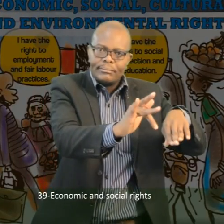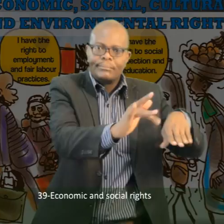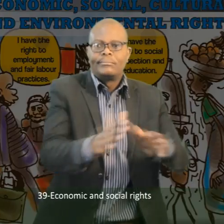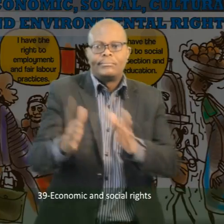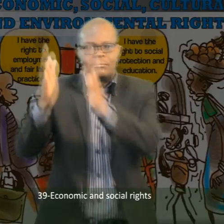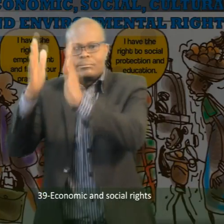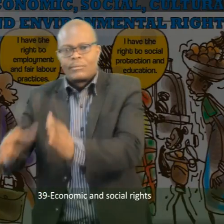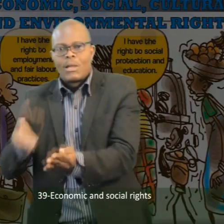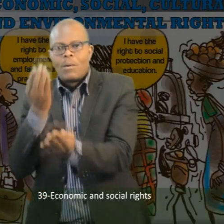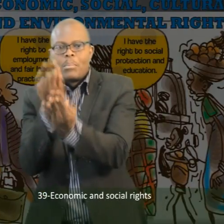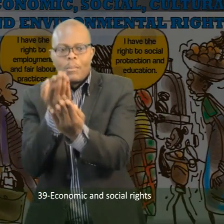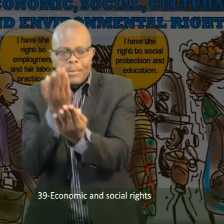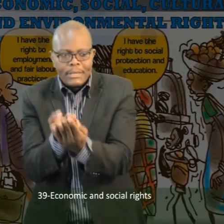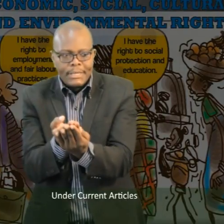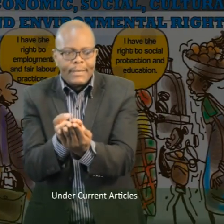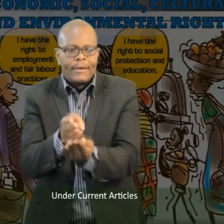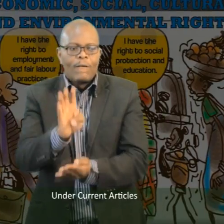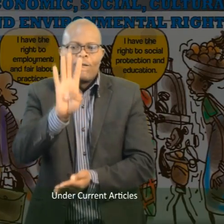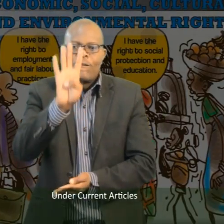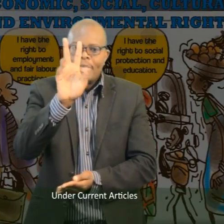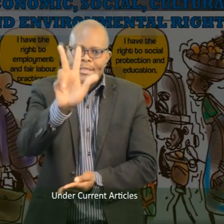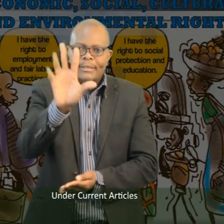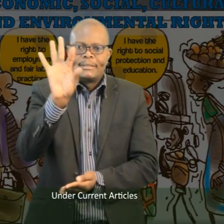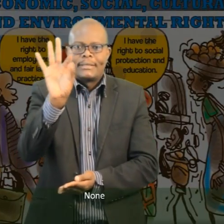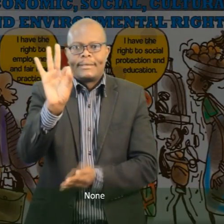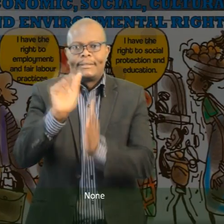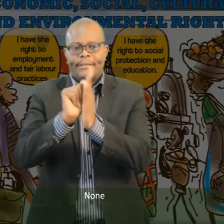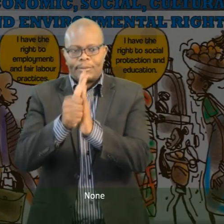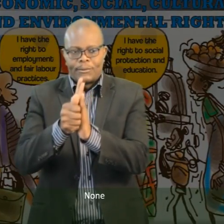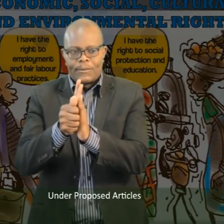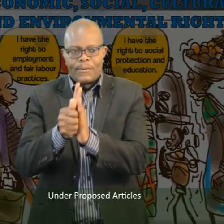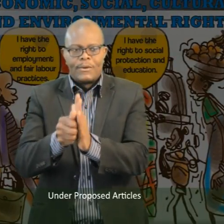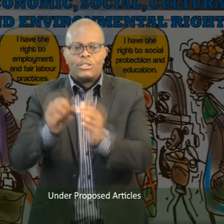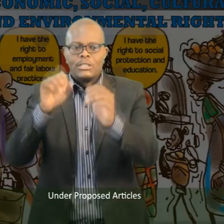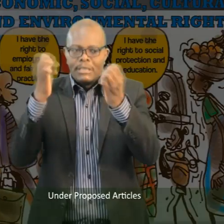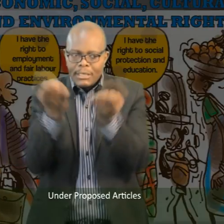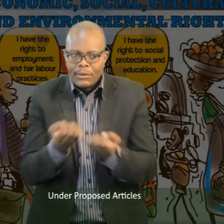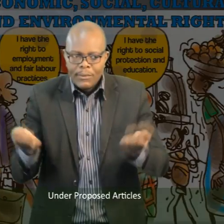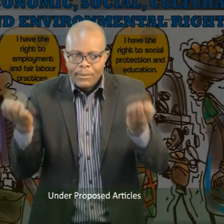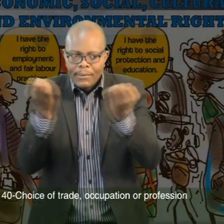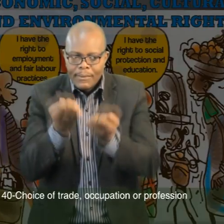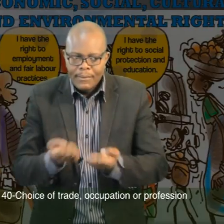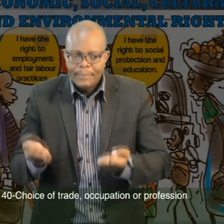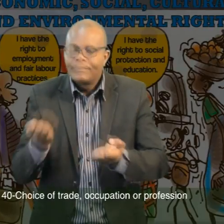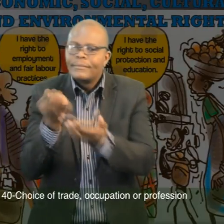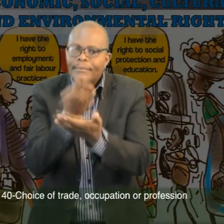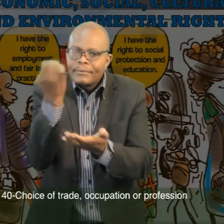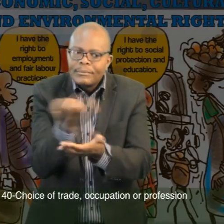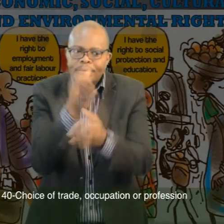and social rights. Under current articles, none. Under proposed articles, 40, choice